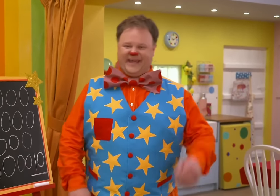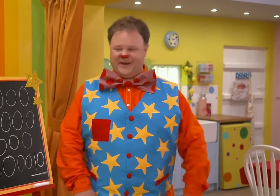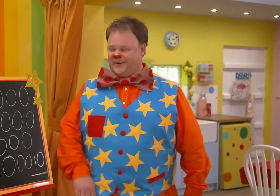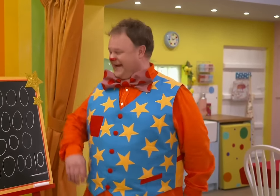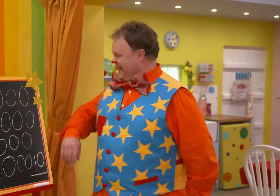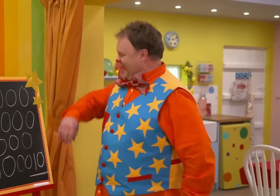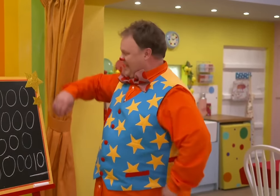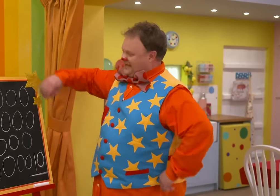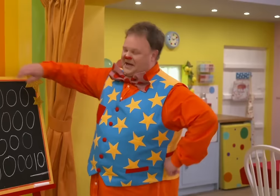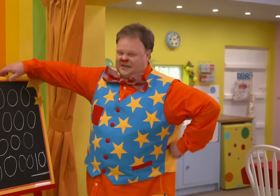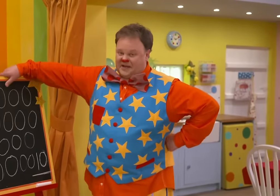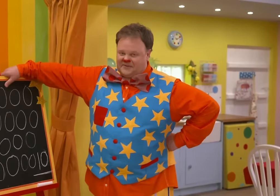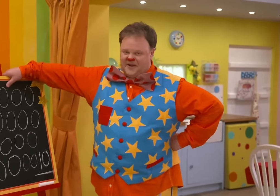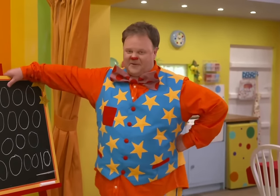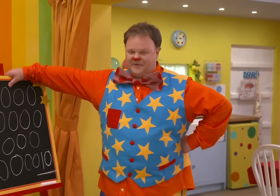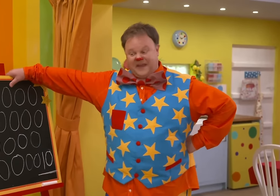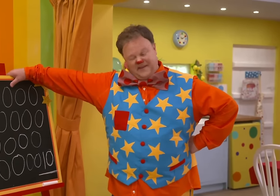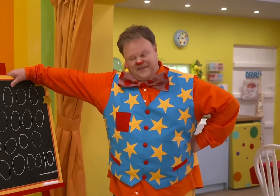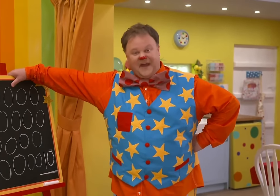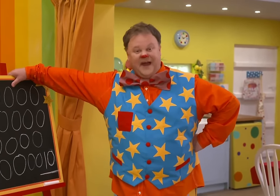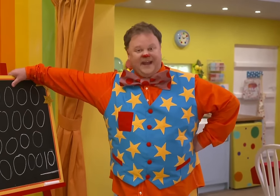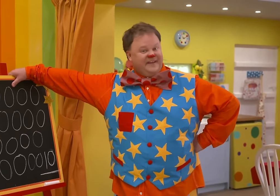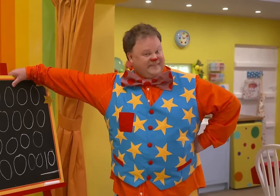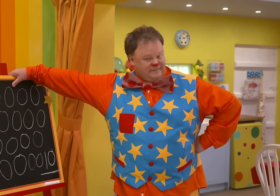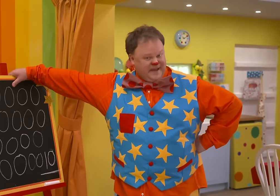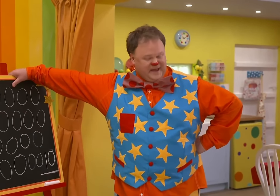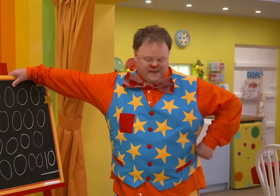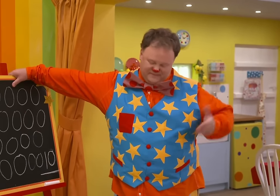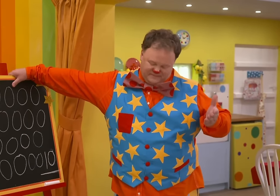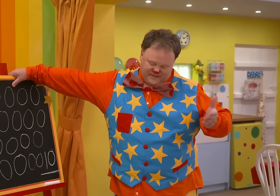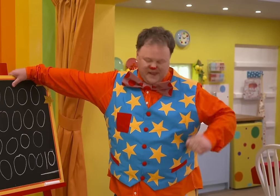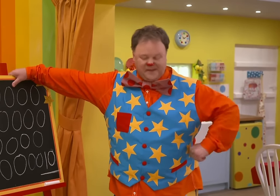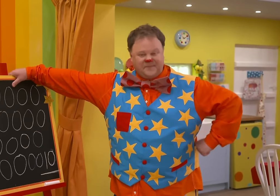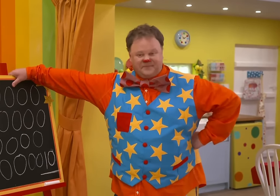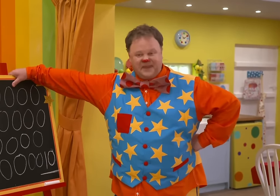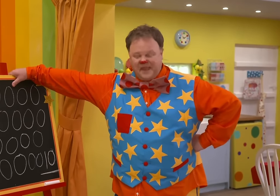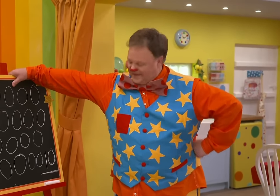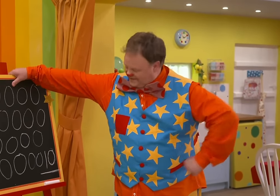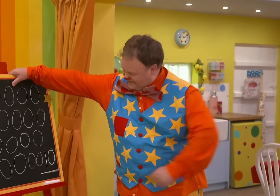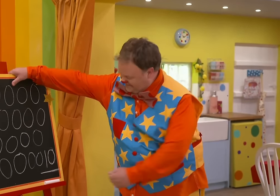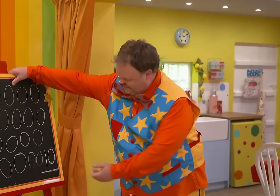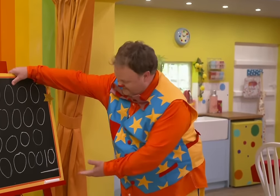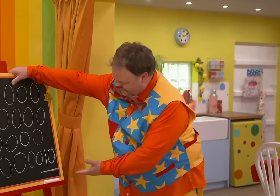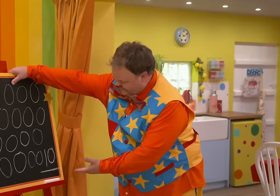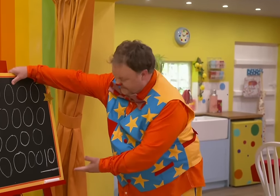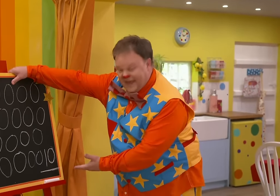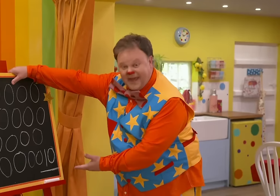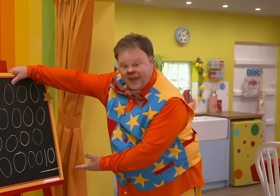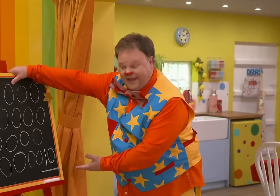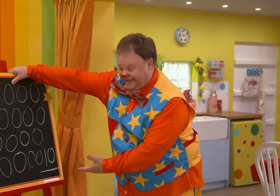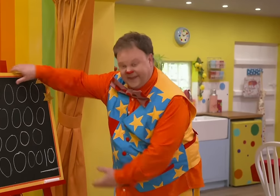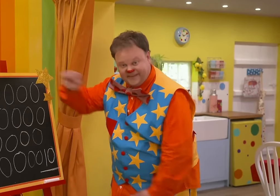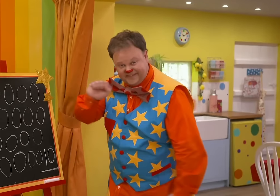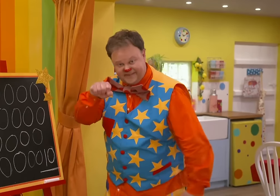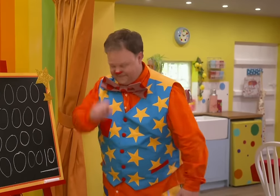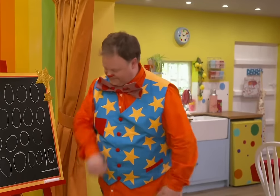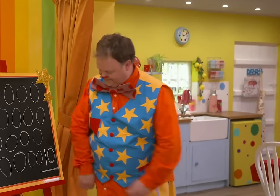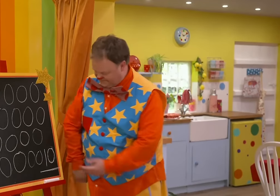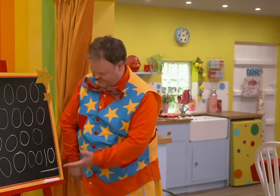you can't go wrong with the shiny spinner. Mr Tumble? Yes? Please, can you show